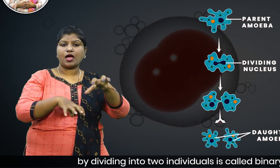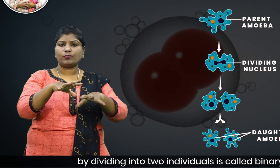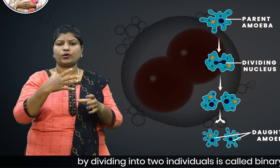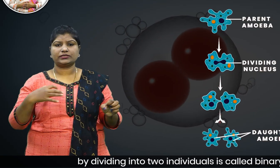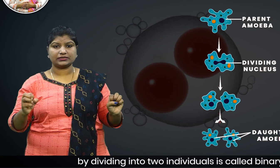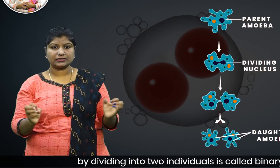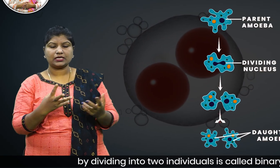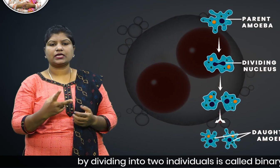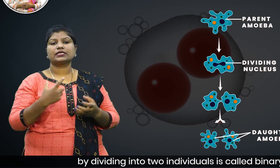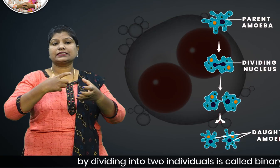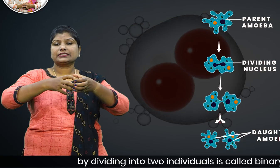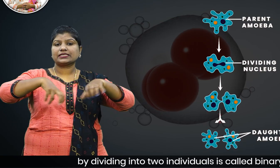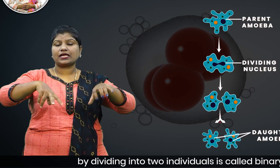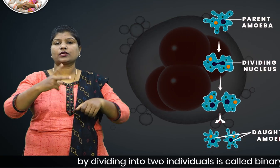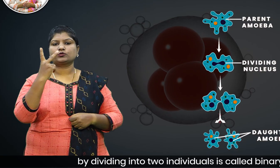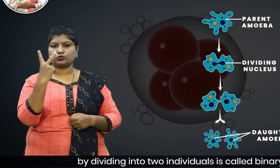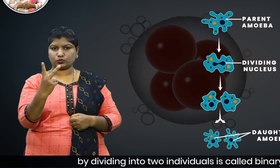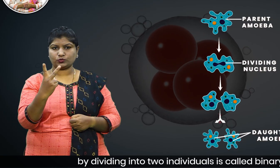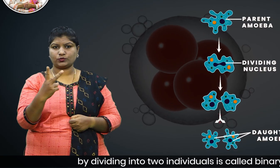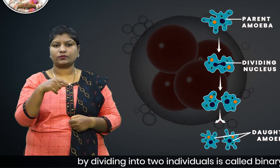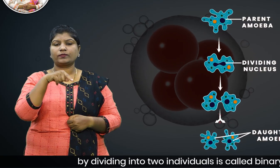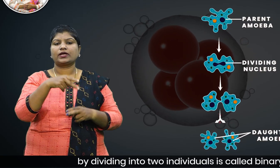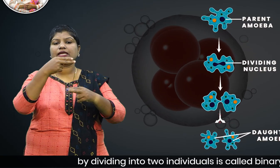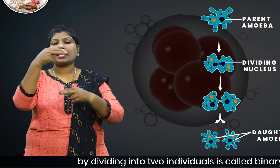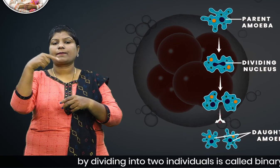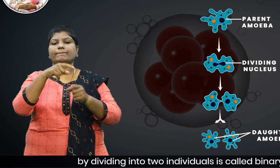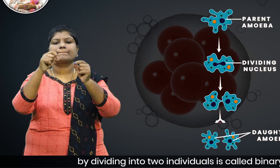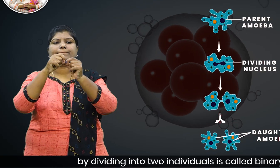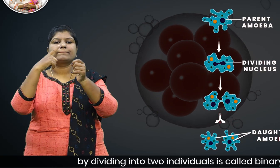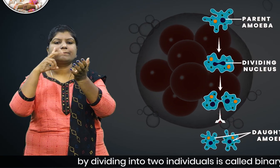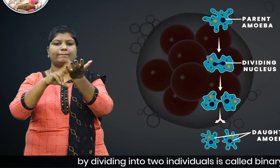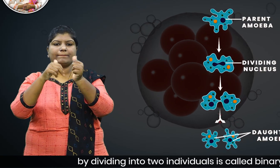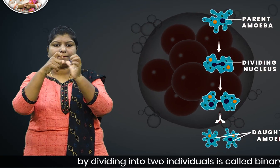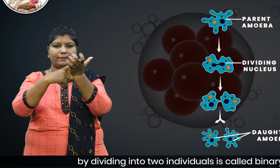two individuals, is called binary fission.